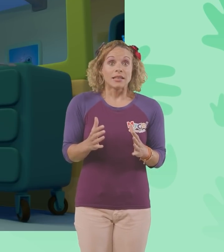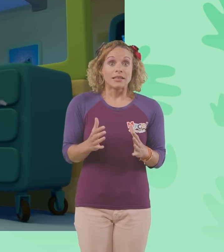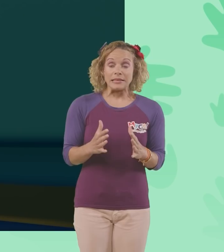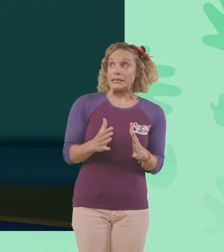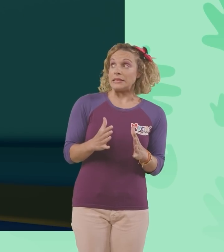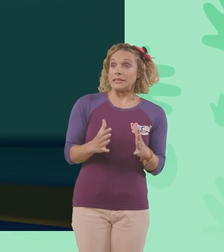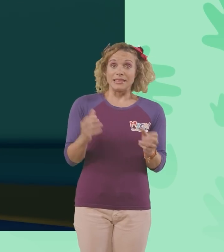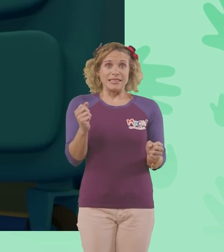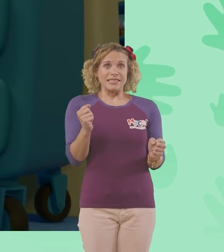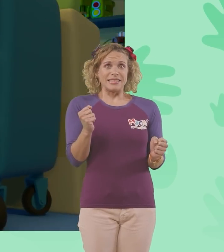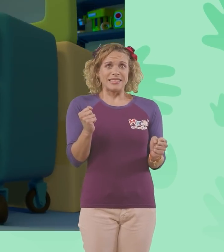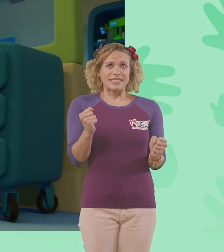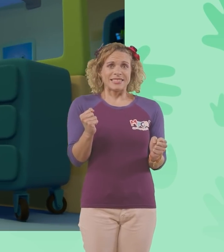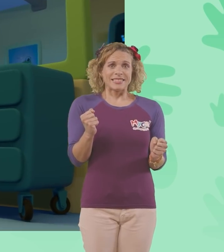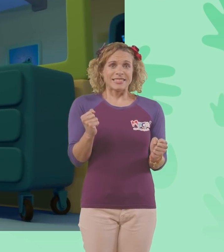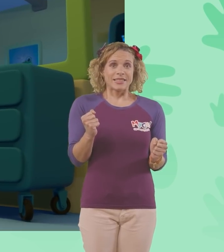Oh!